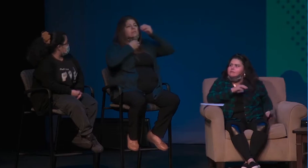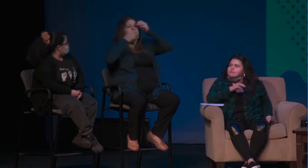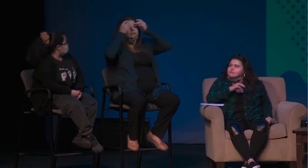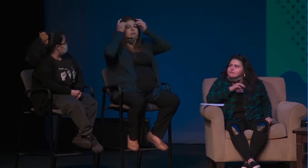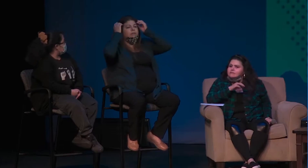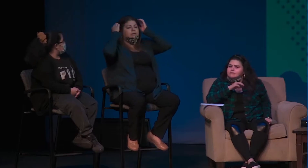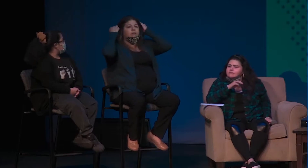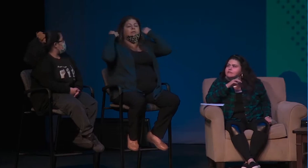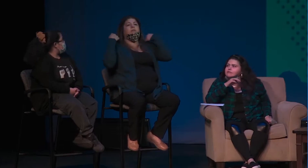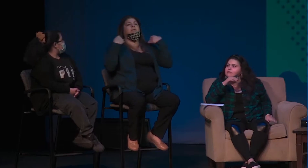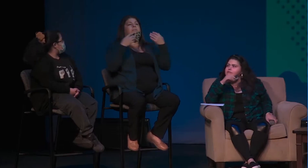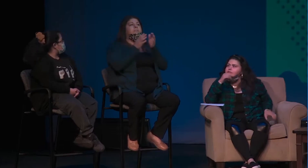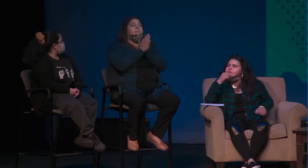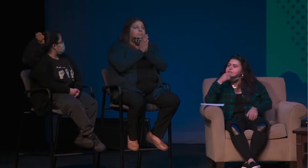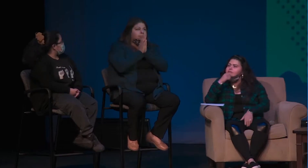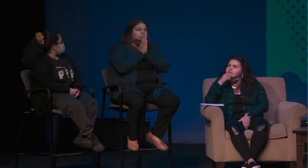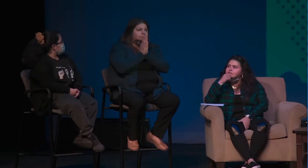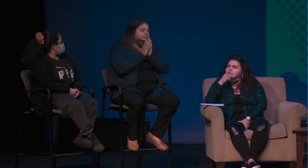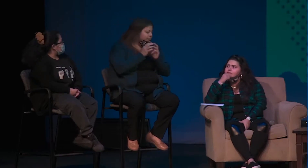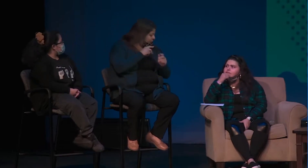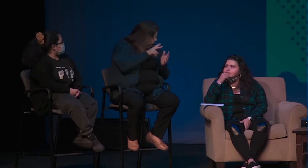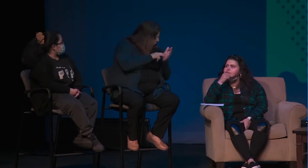Ms. Adriana?